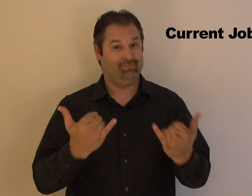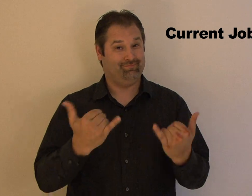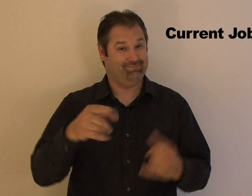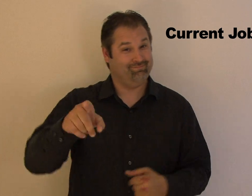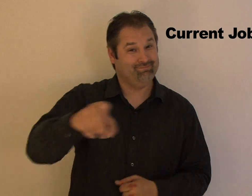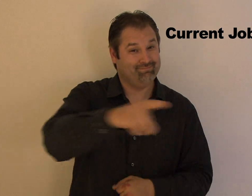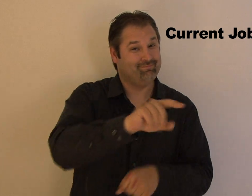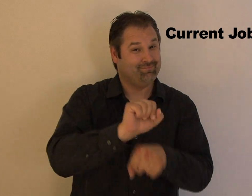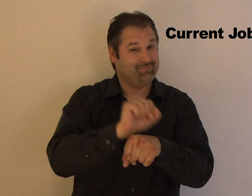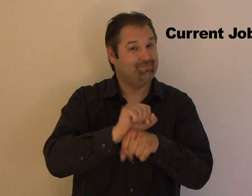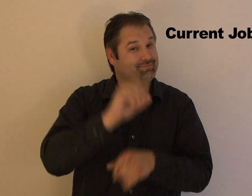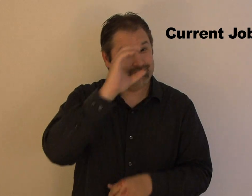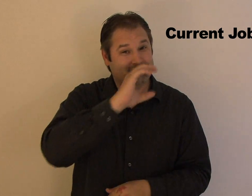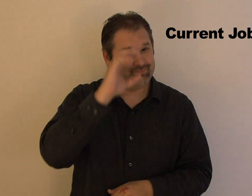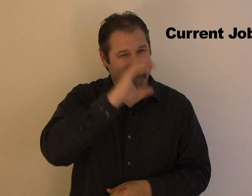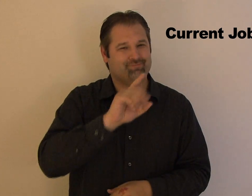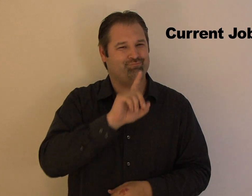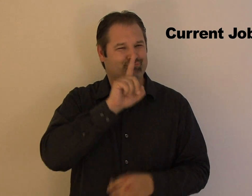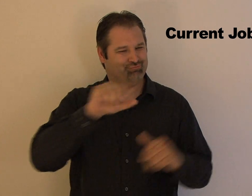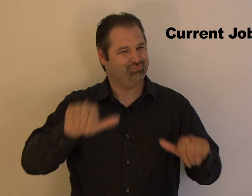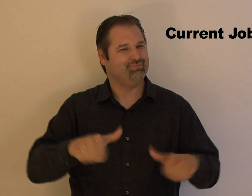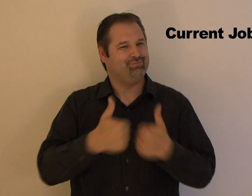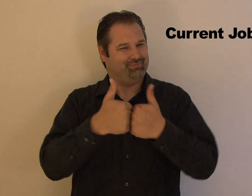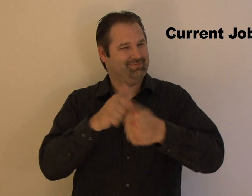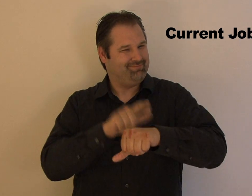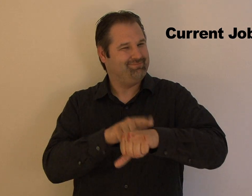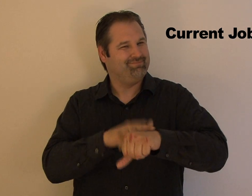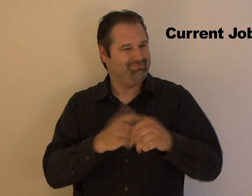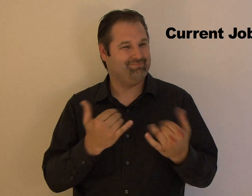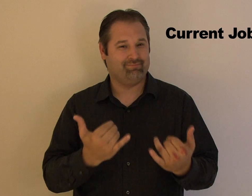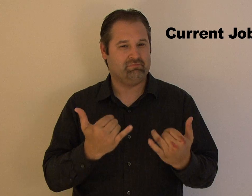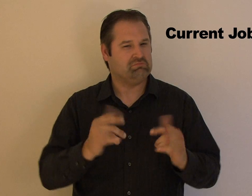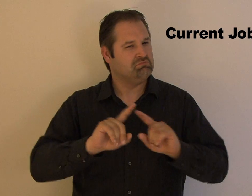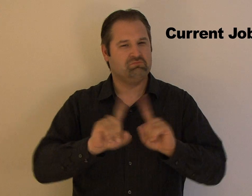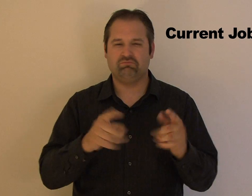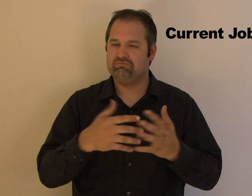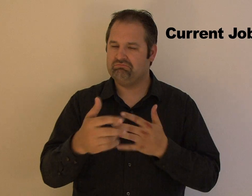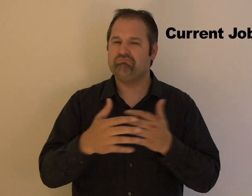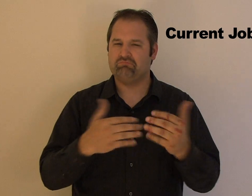This is a challenging time for job seekers, but there are still jobs available.